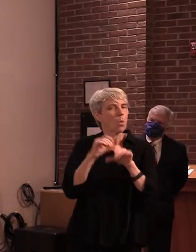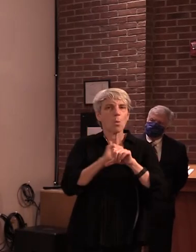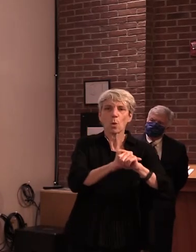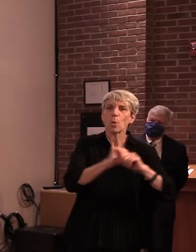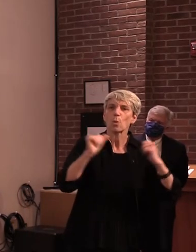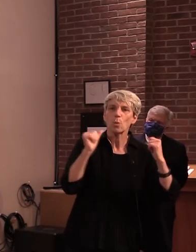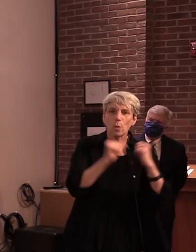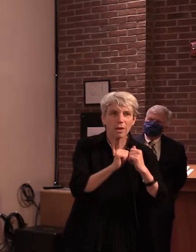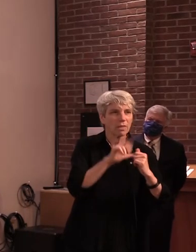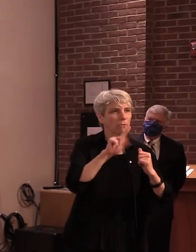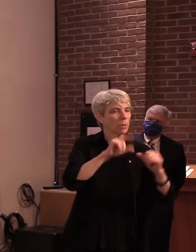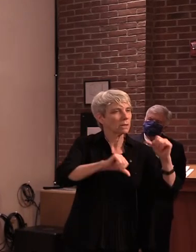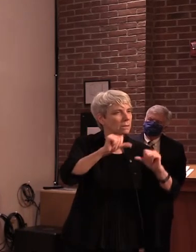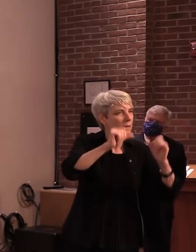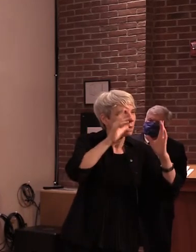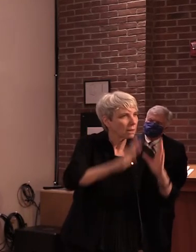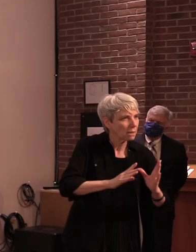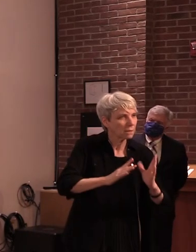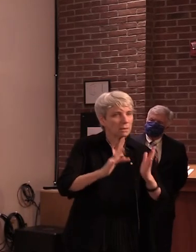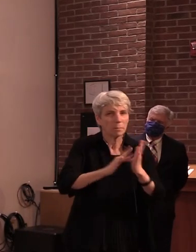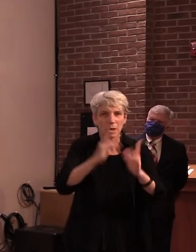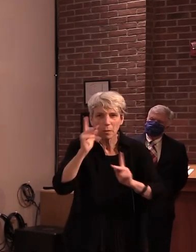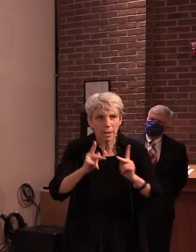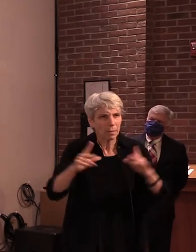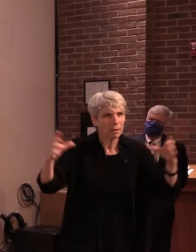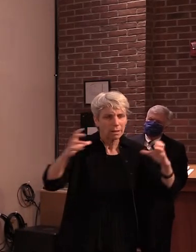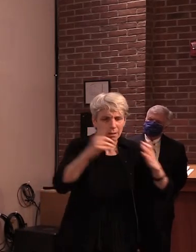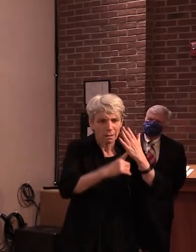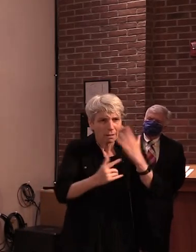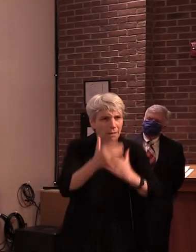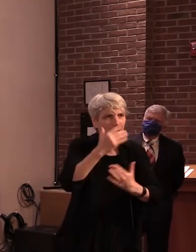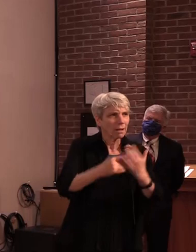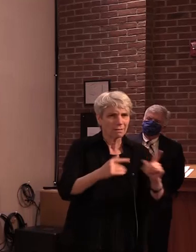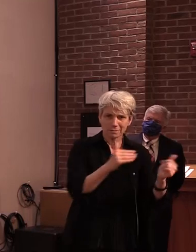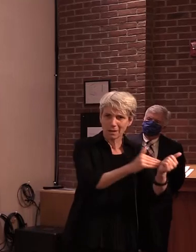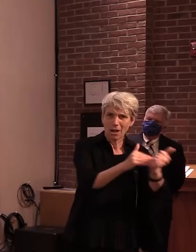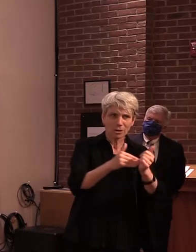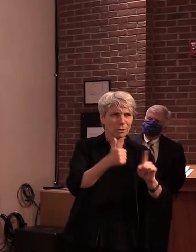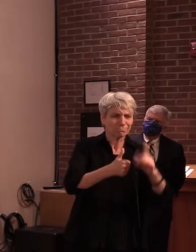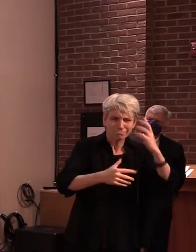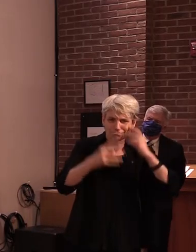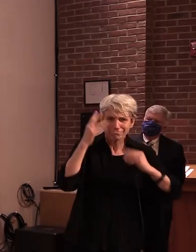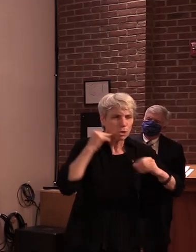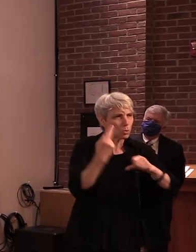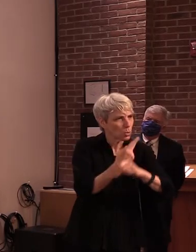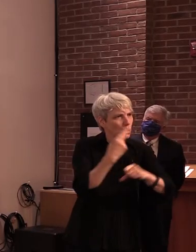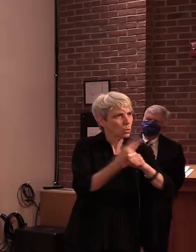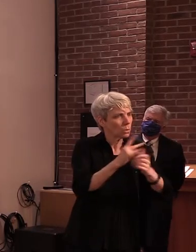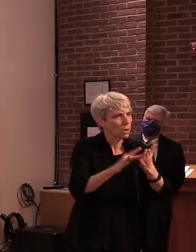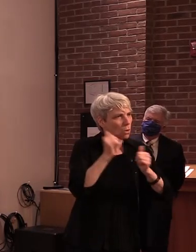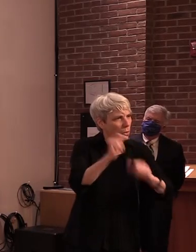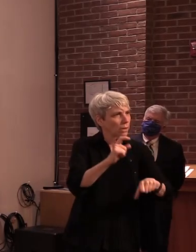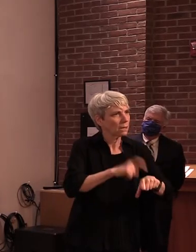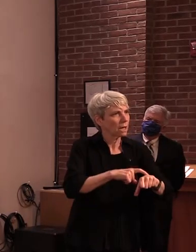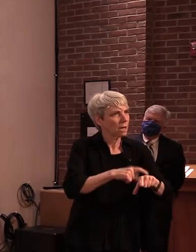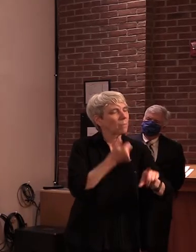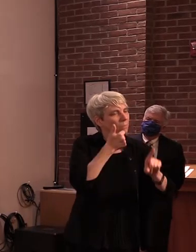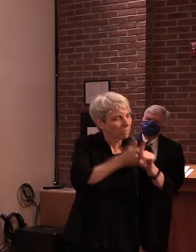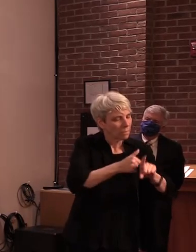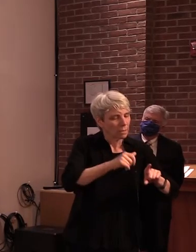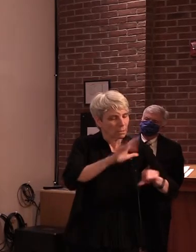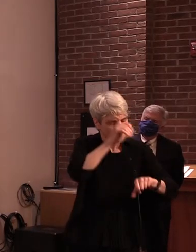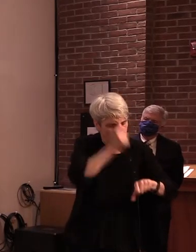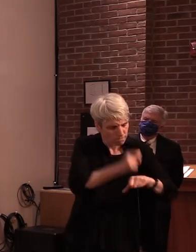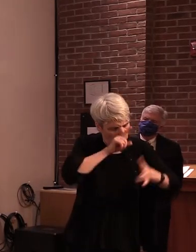state. People who actually prescribe these drugs all the time, and many who are involved in research engagements